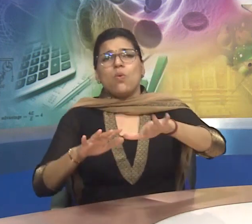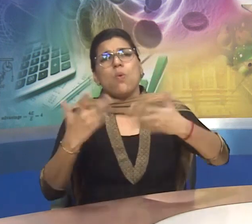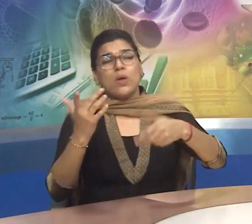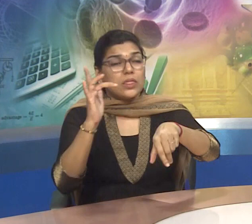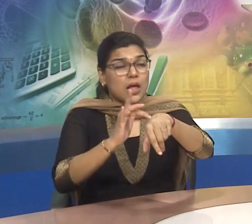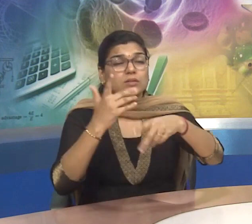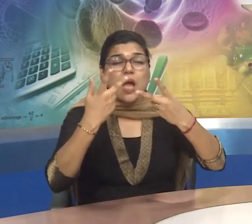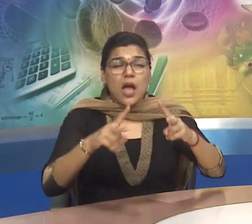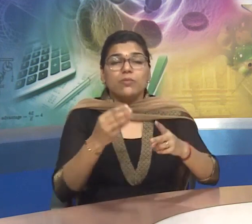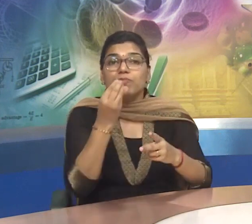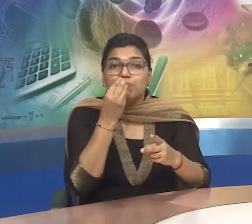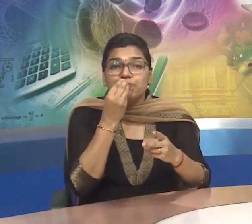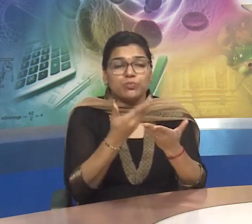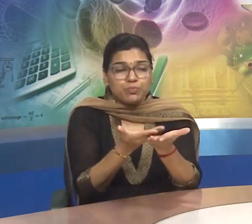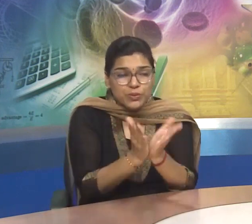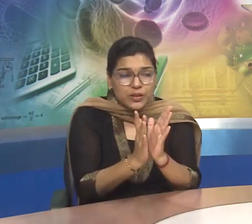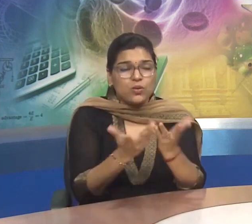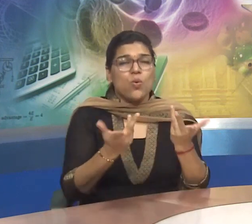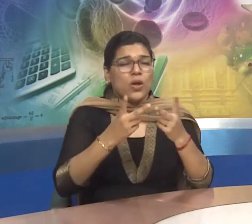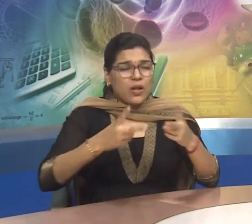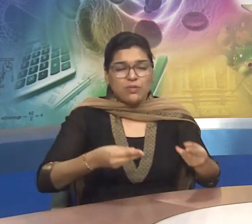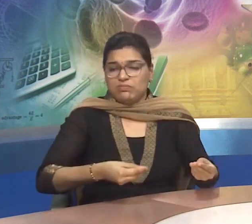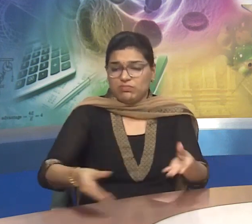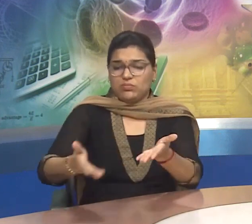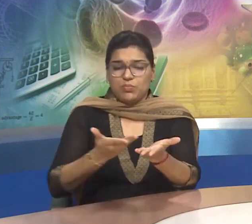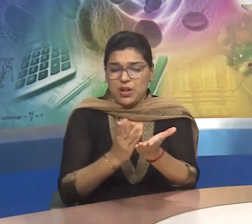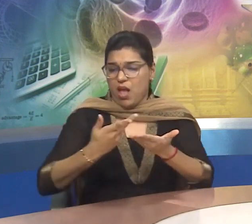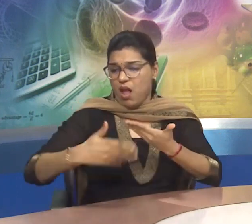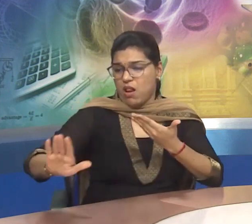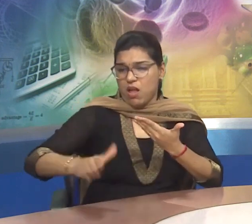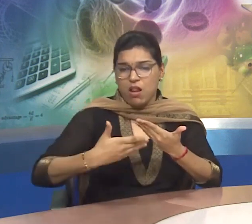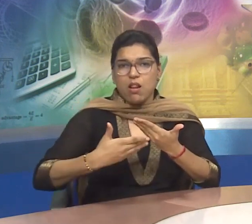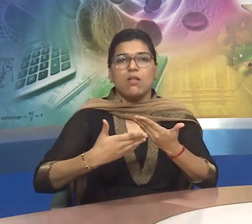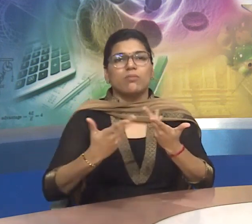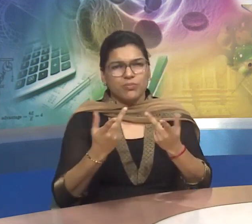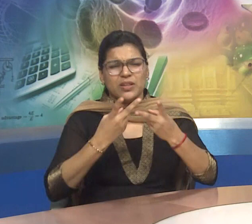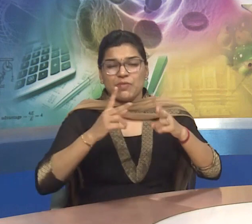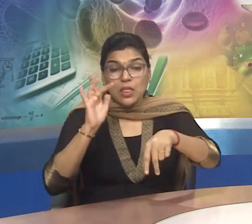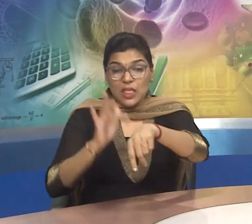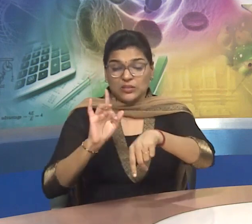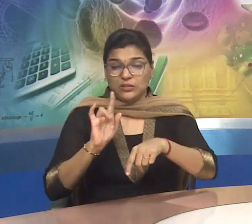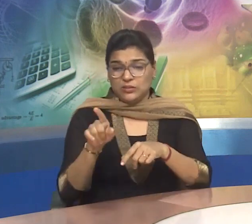untouchability was prevalent that time, and the rich